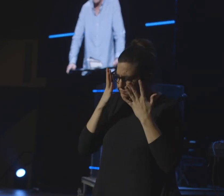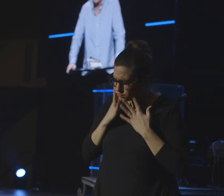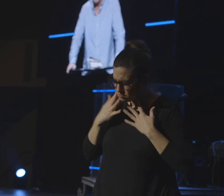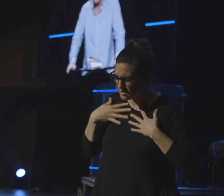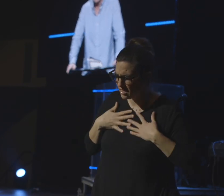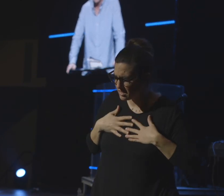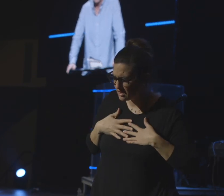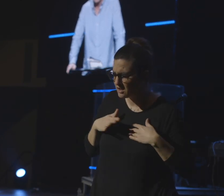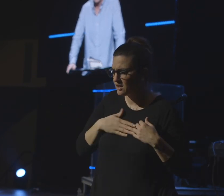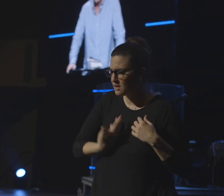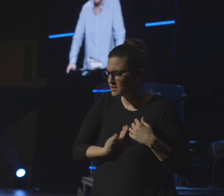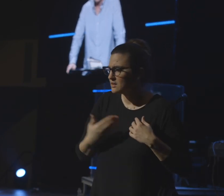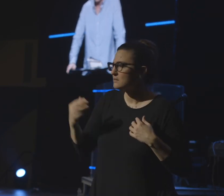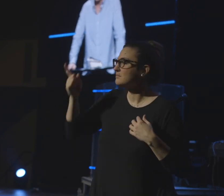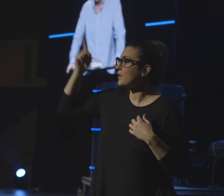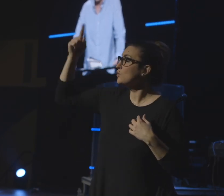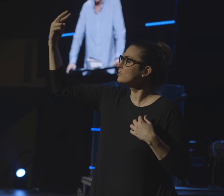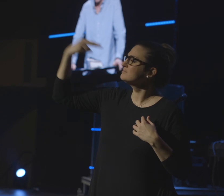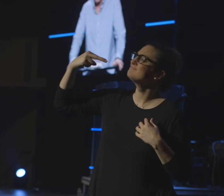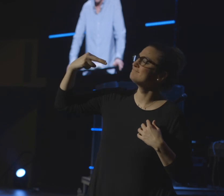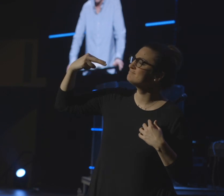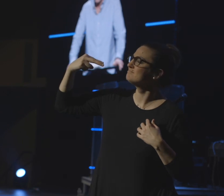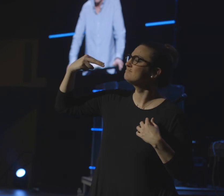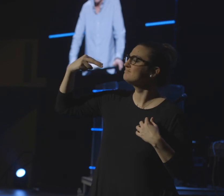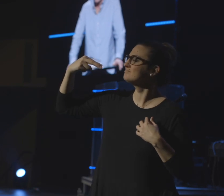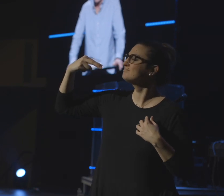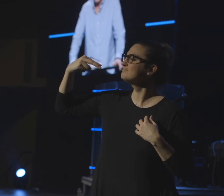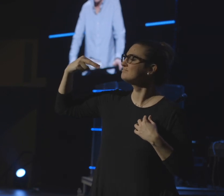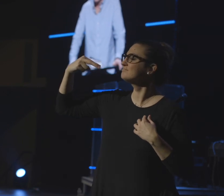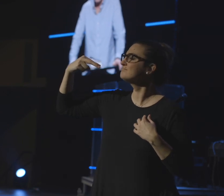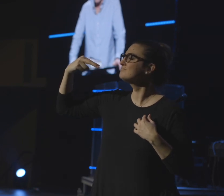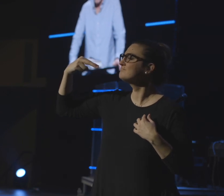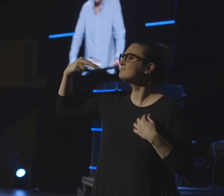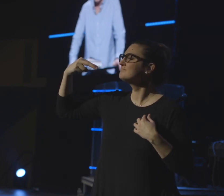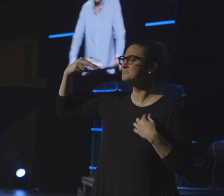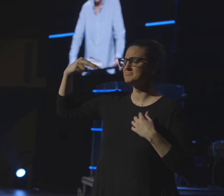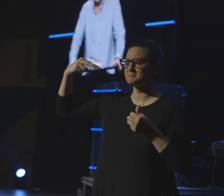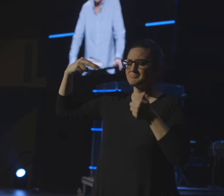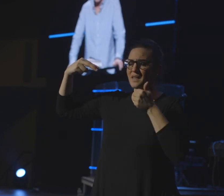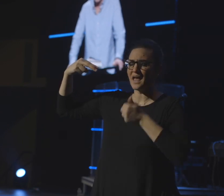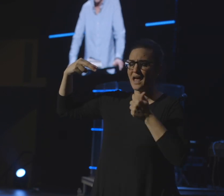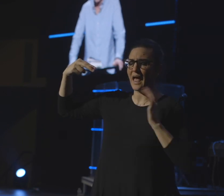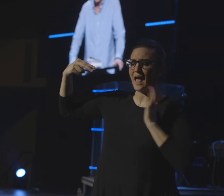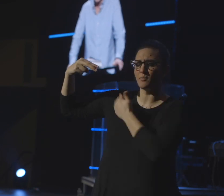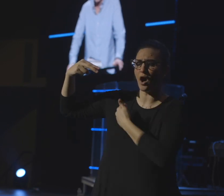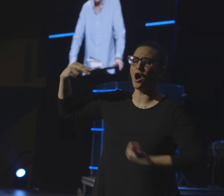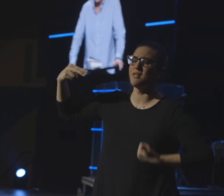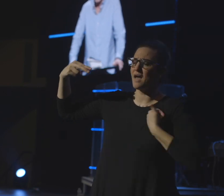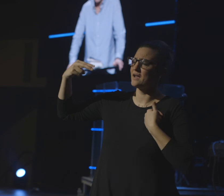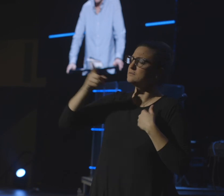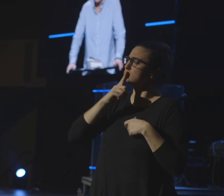us. And help us, Lord, to submit our lives to your word,